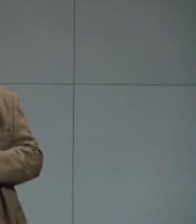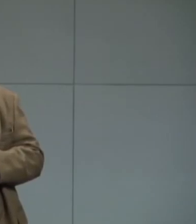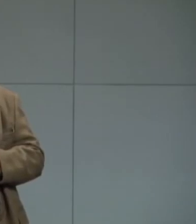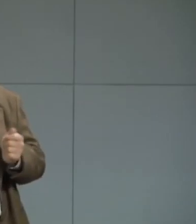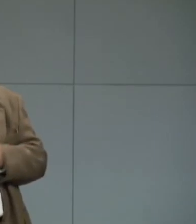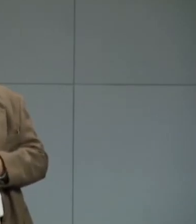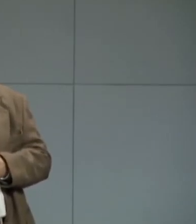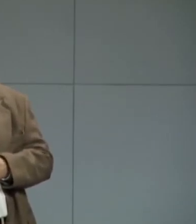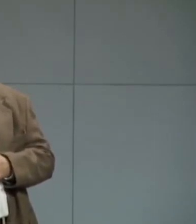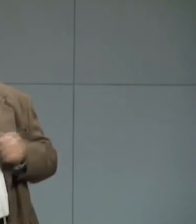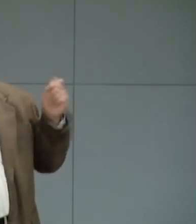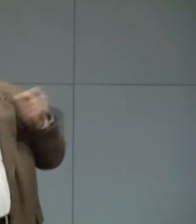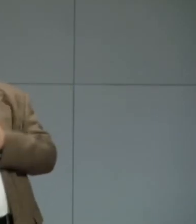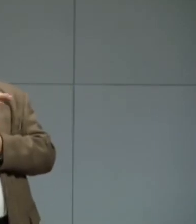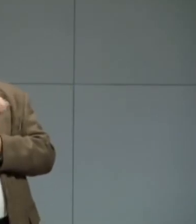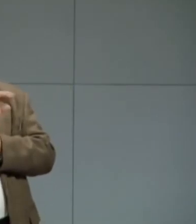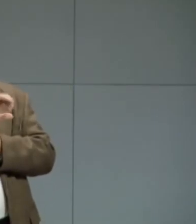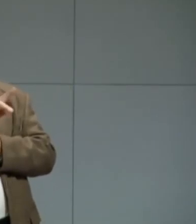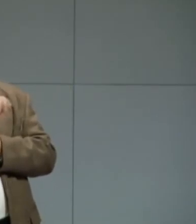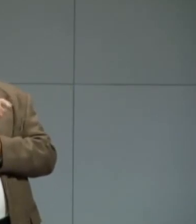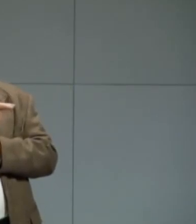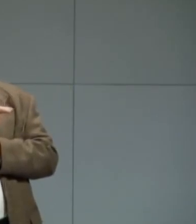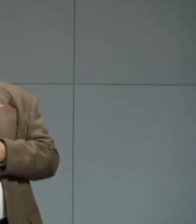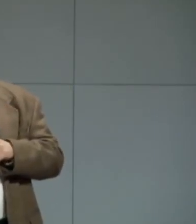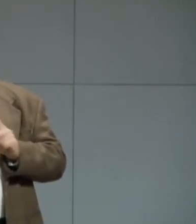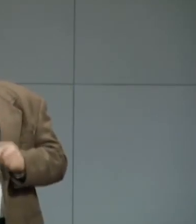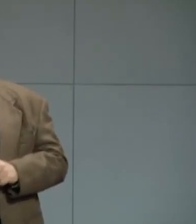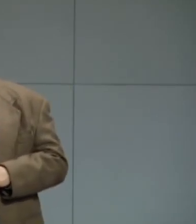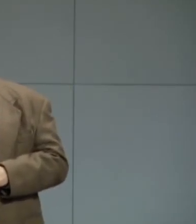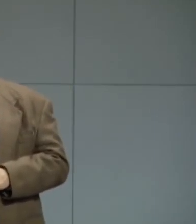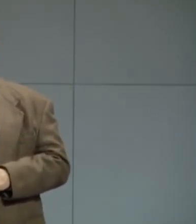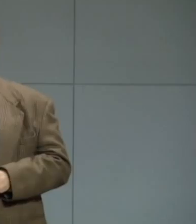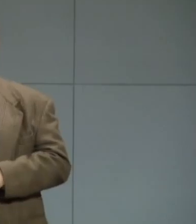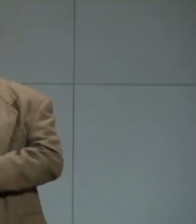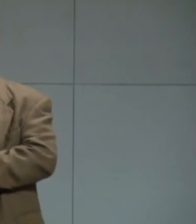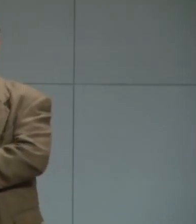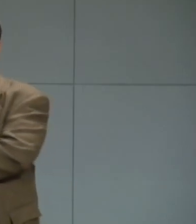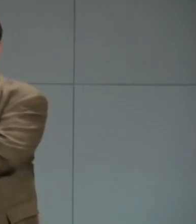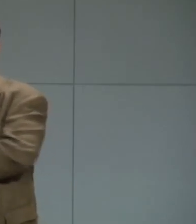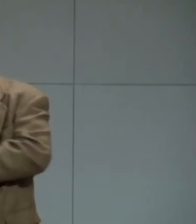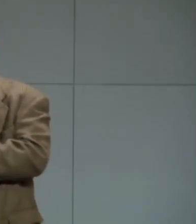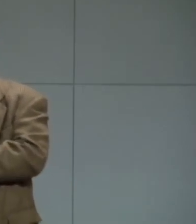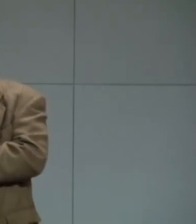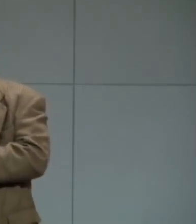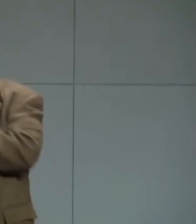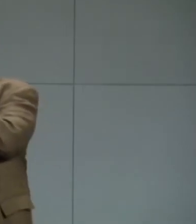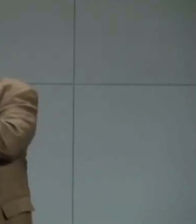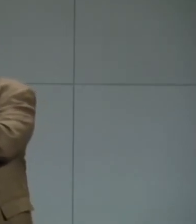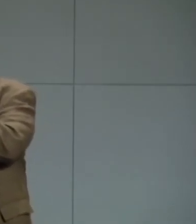that November is Native American Indian Heritage Month.